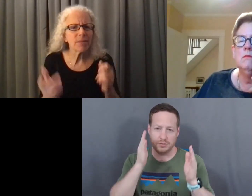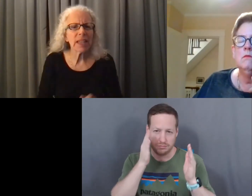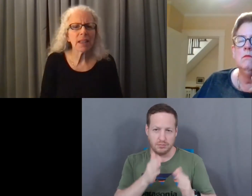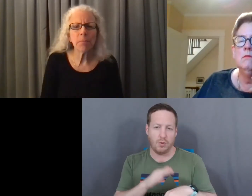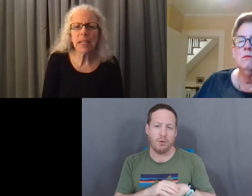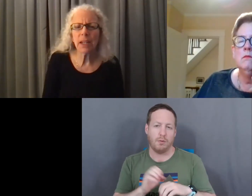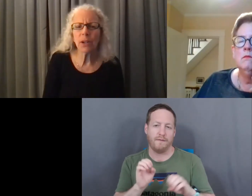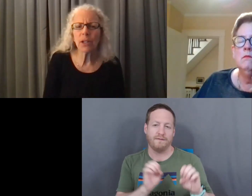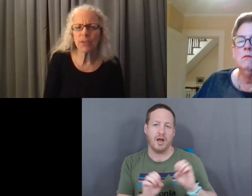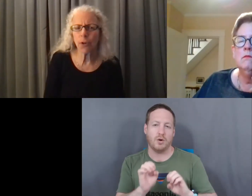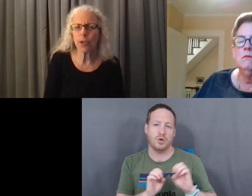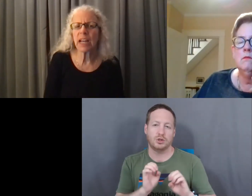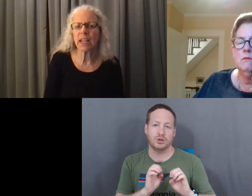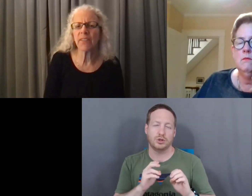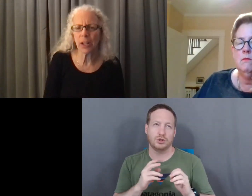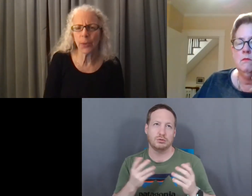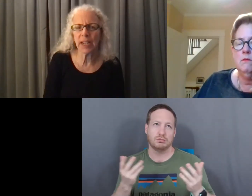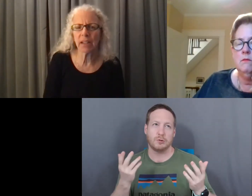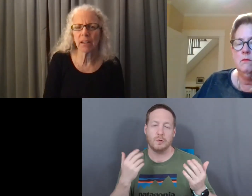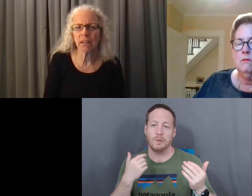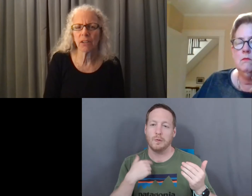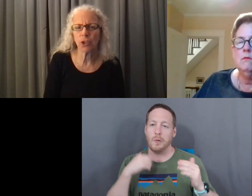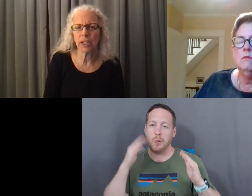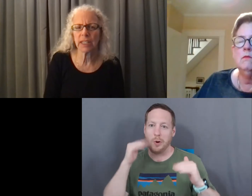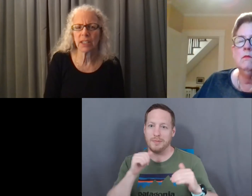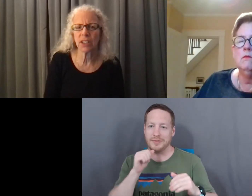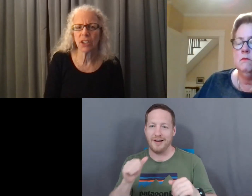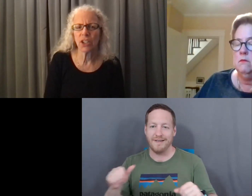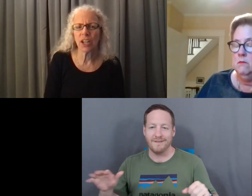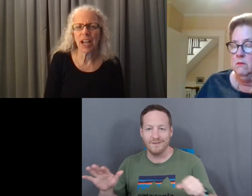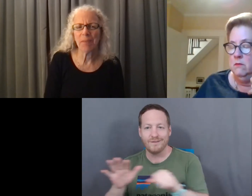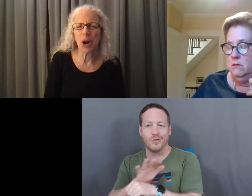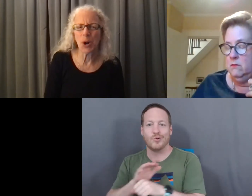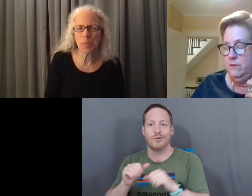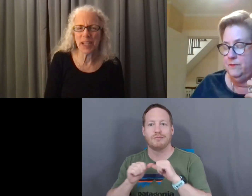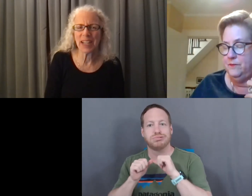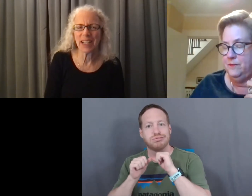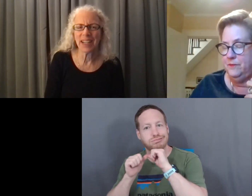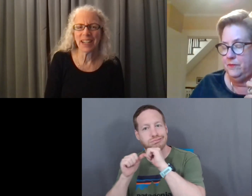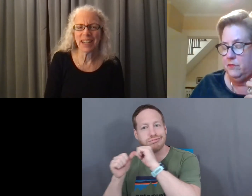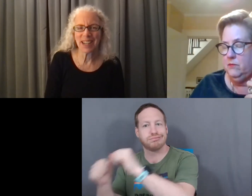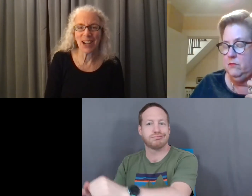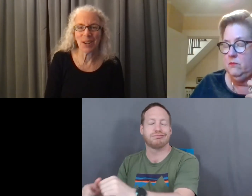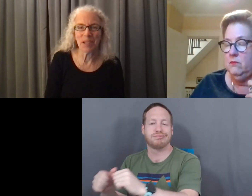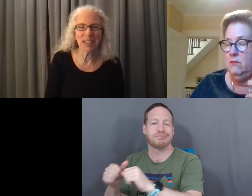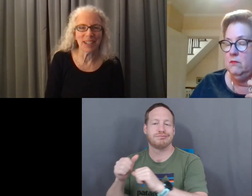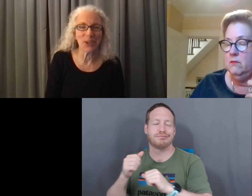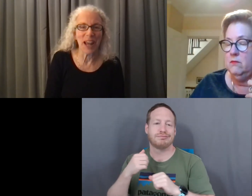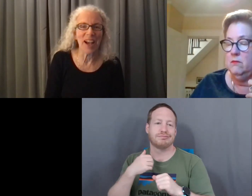The meeting is focused on evaluating Ernest. I'm hoping it's not going to be like 2.5